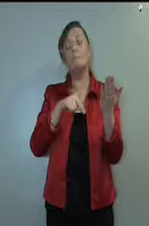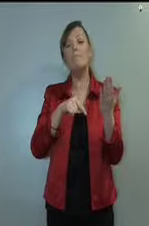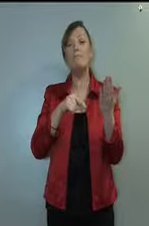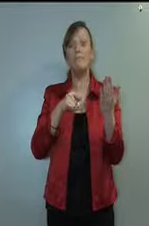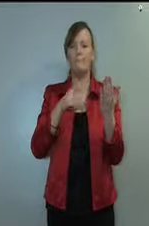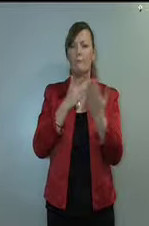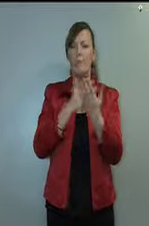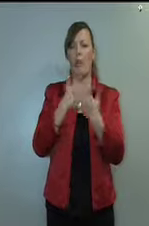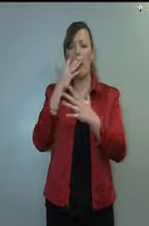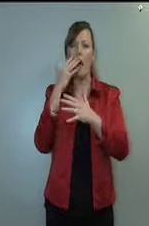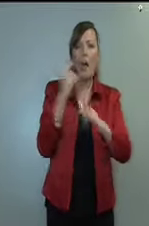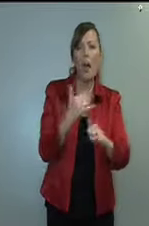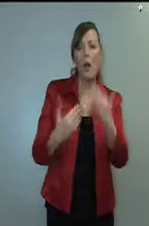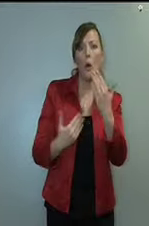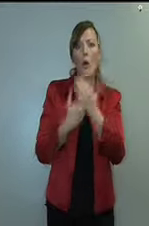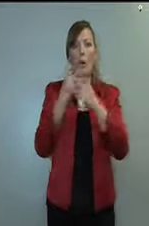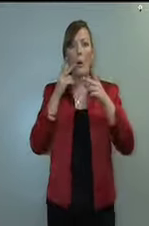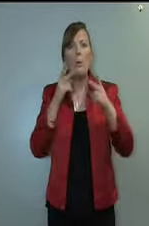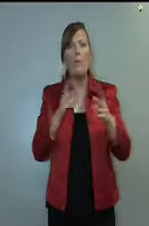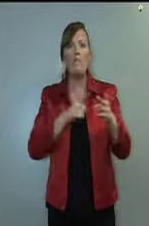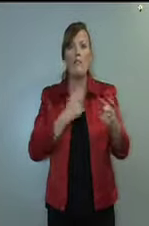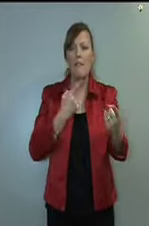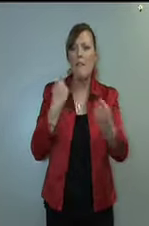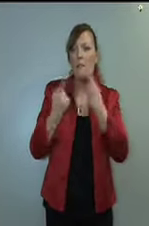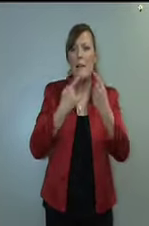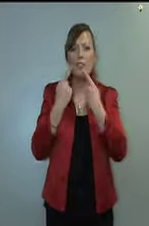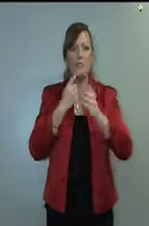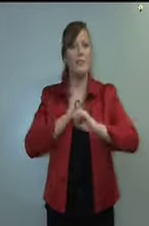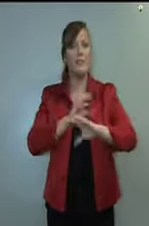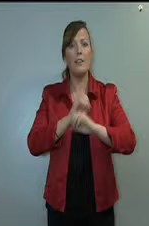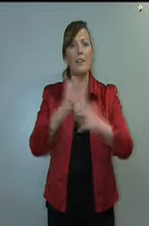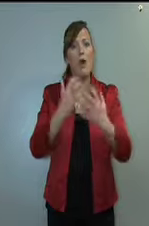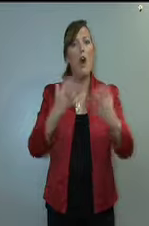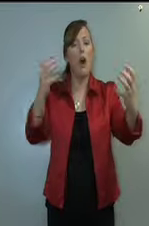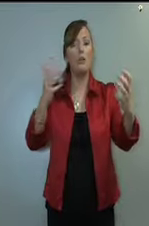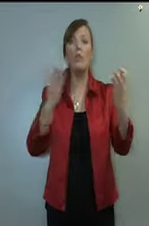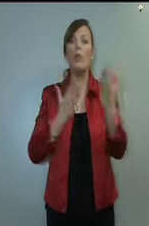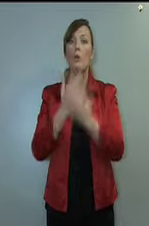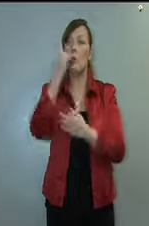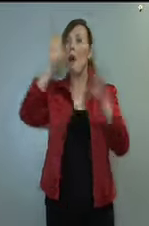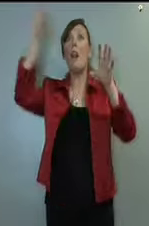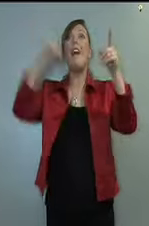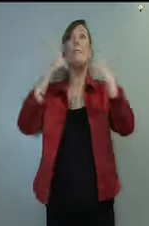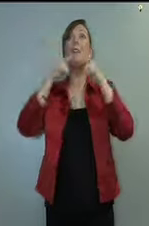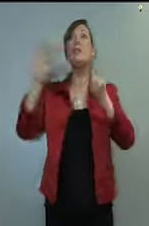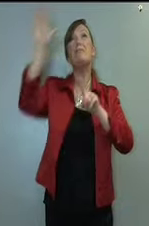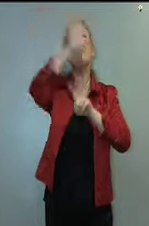The Access Scottish Theatre Guide piloted new ways of presenting information for audiences through a